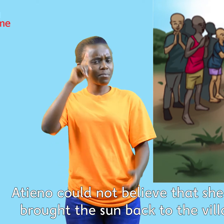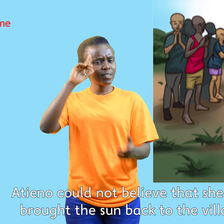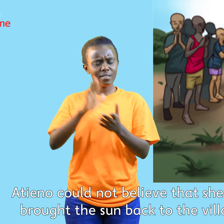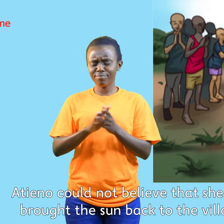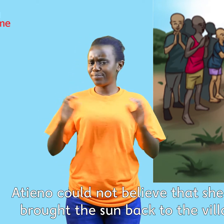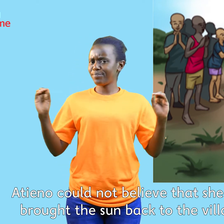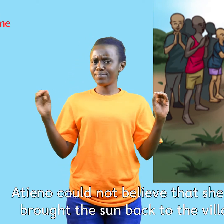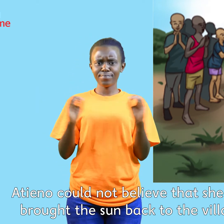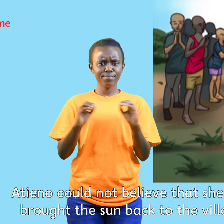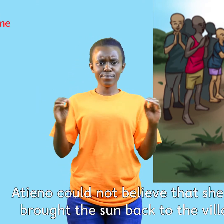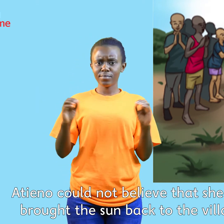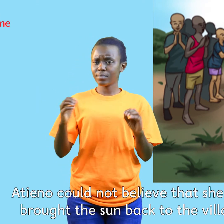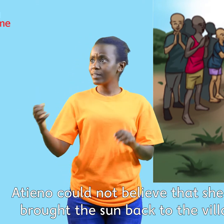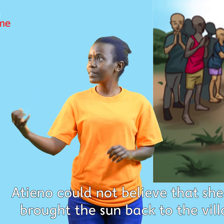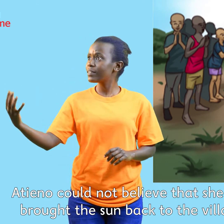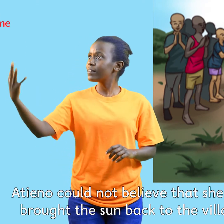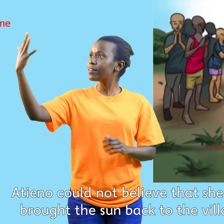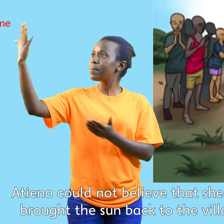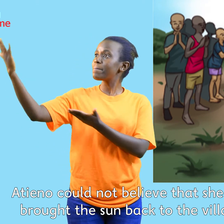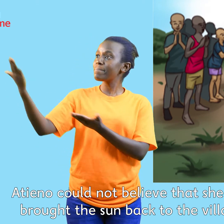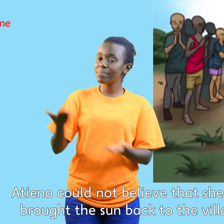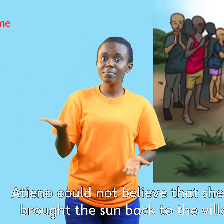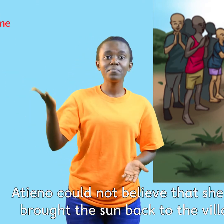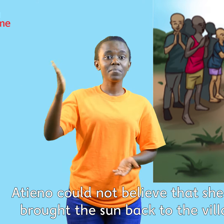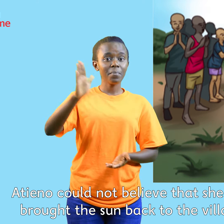Atieno could not believe that she had brought the sun back to the village.